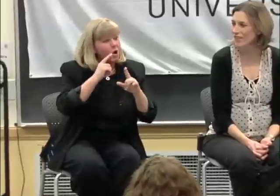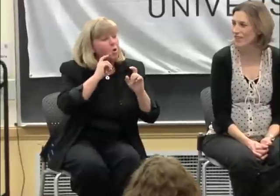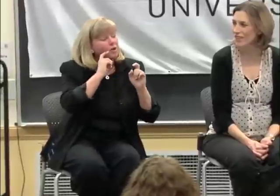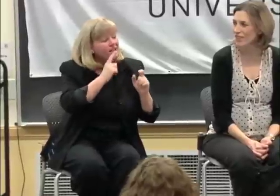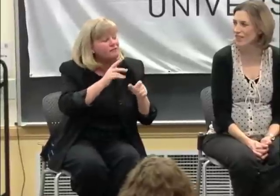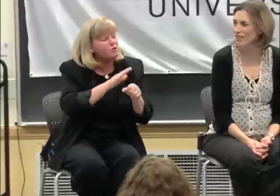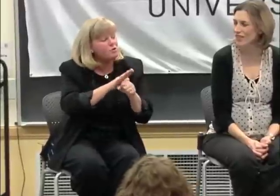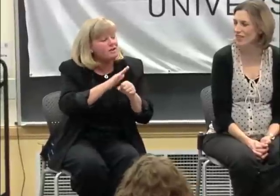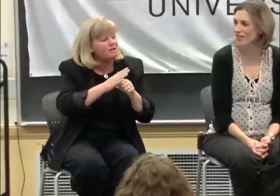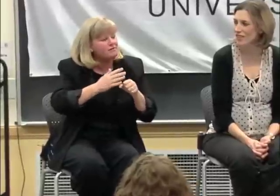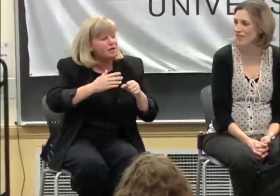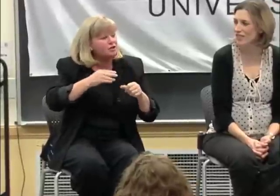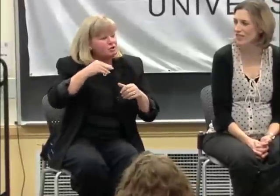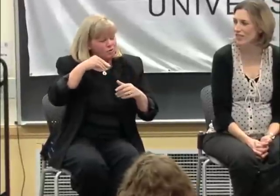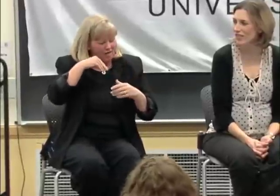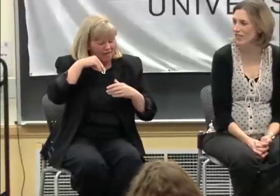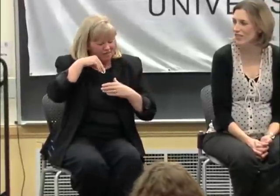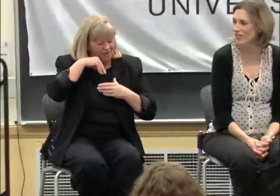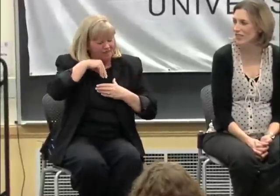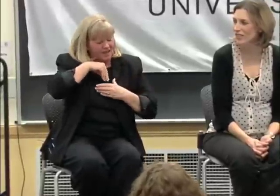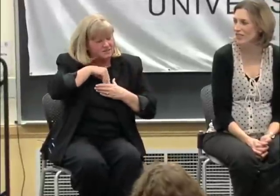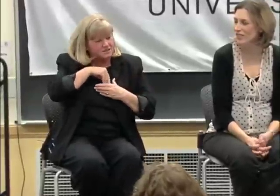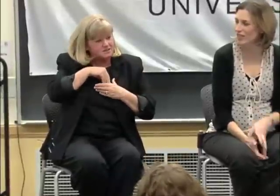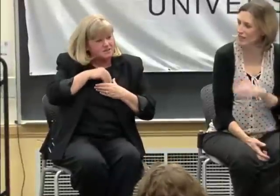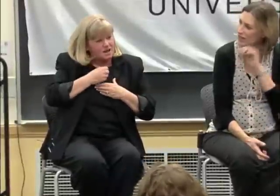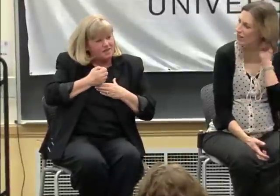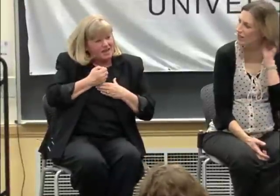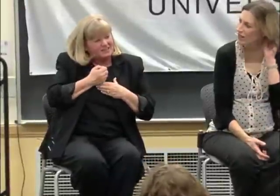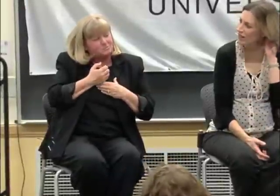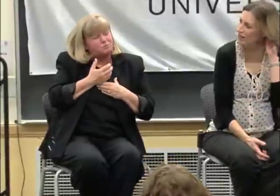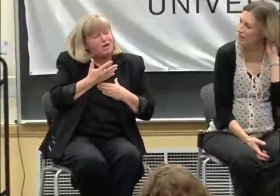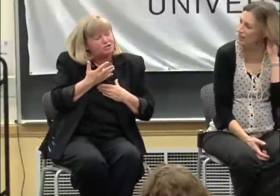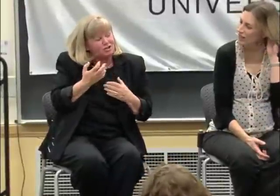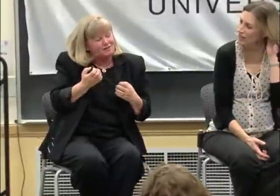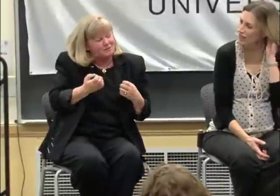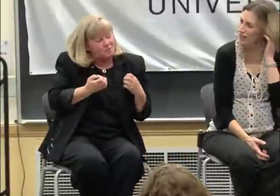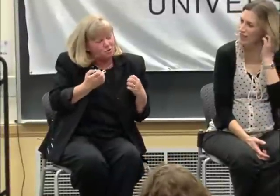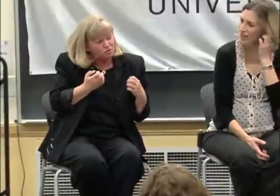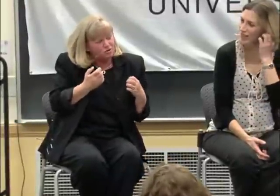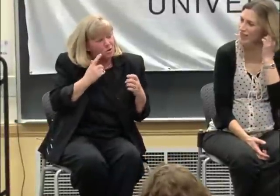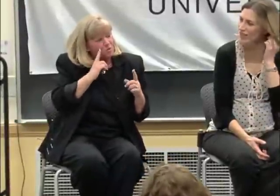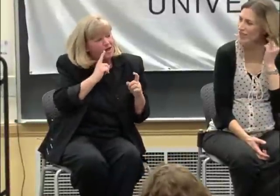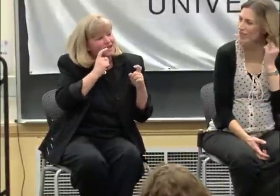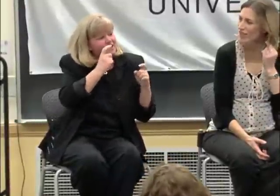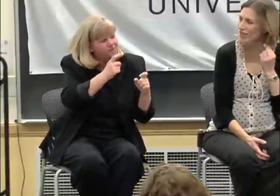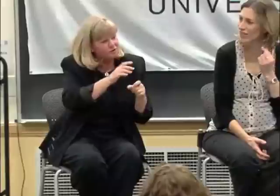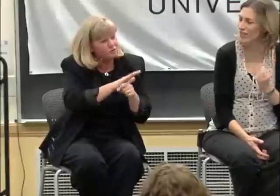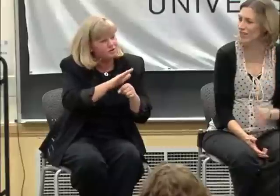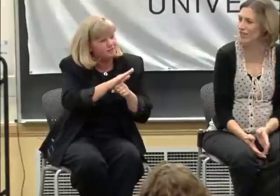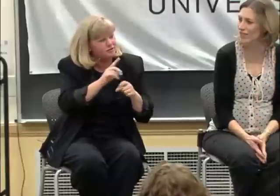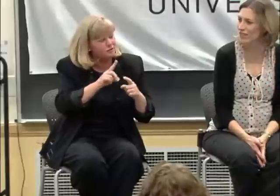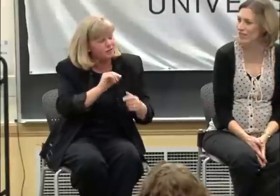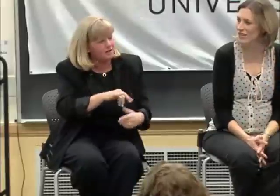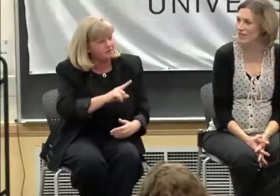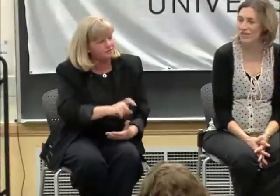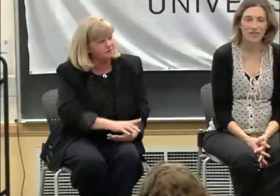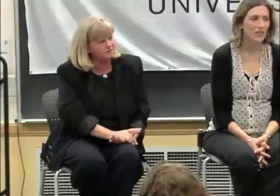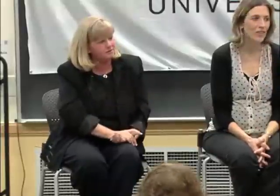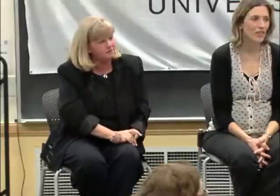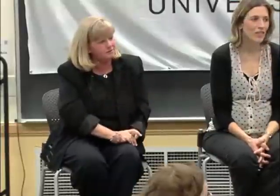will give you enough to do that thing that's inside, that expression of emotion? Will that give you enough to do that?